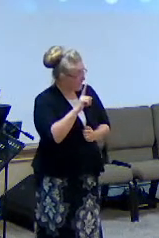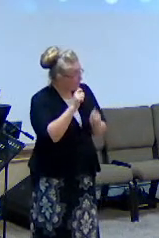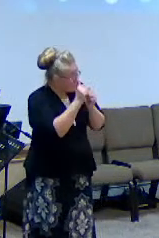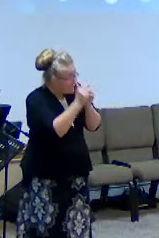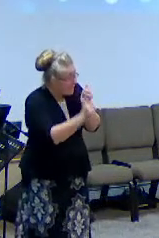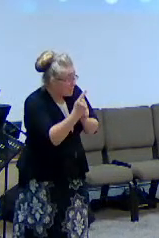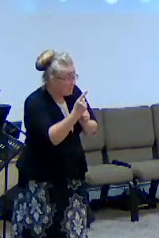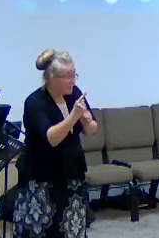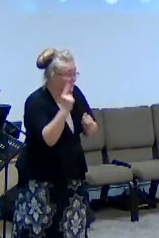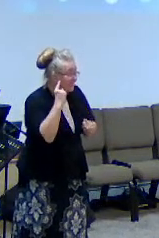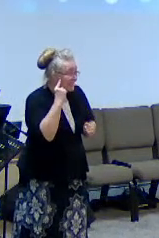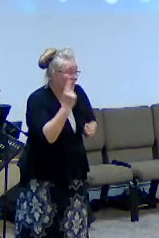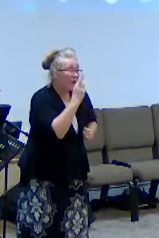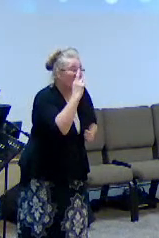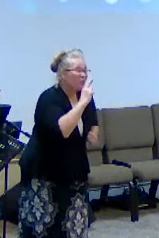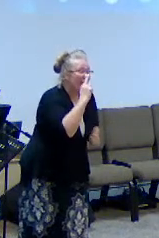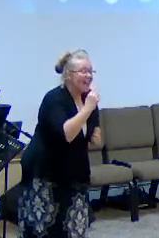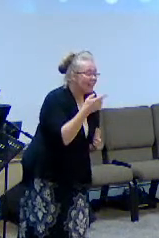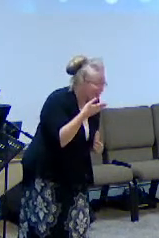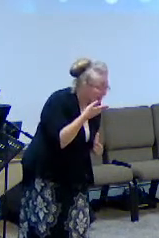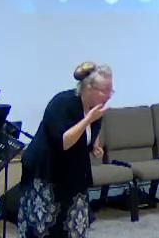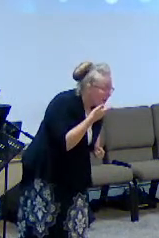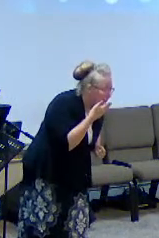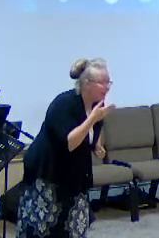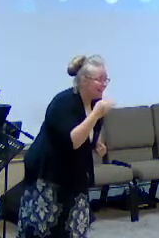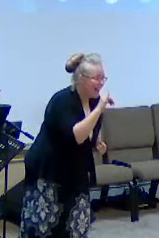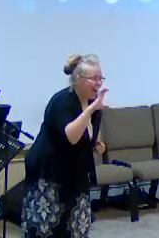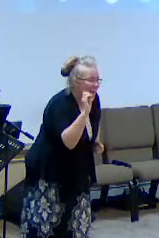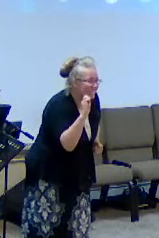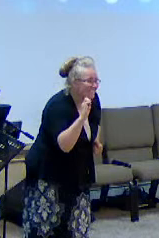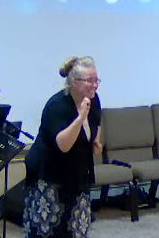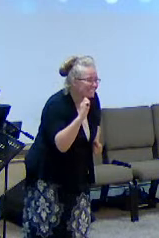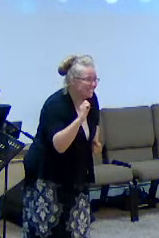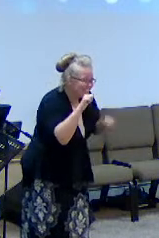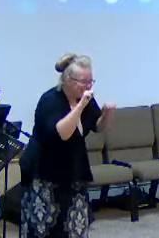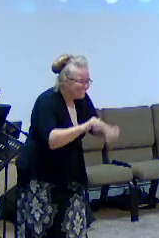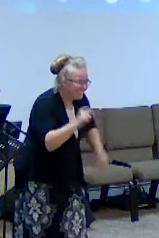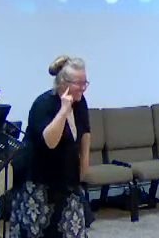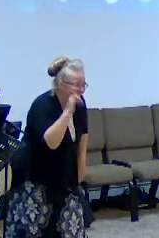You could hear a rat licking nice in this house.